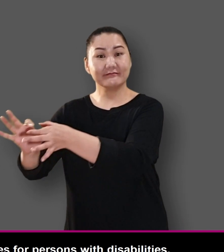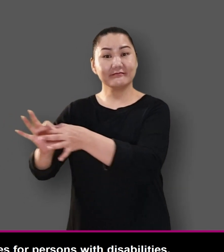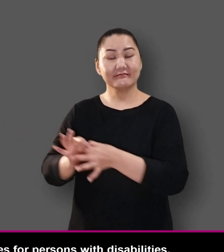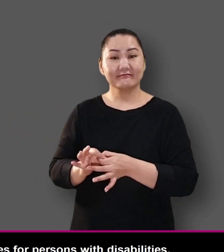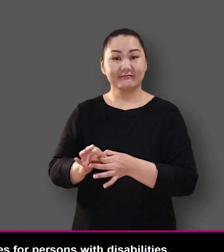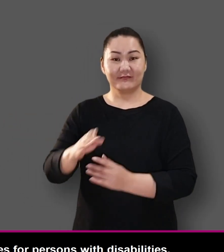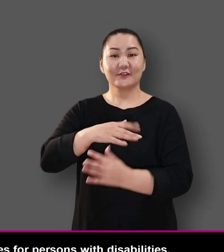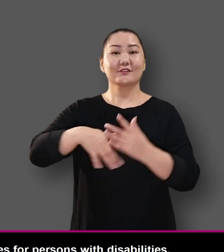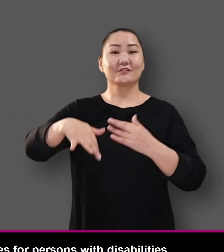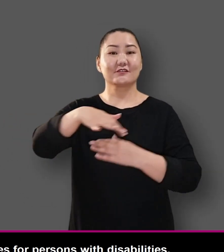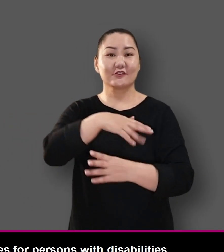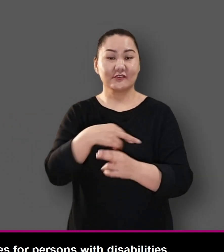disabilities.